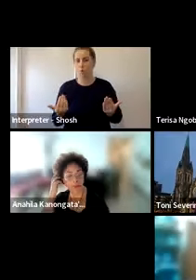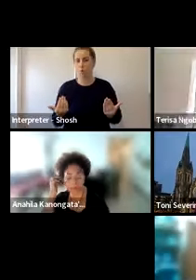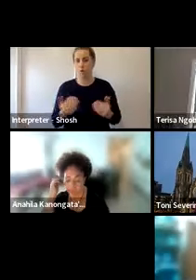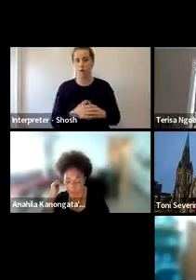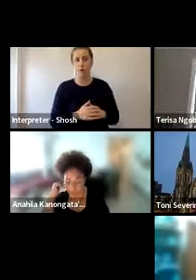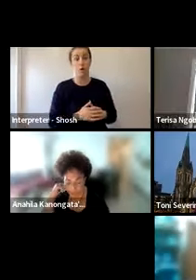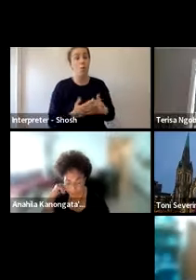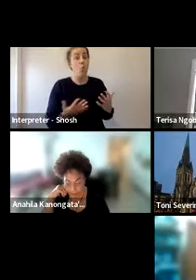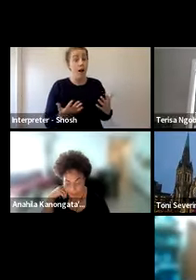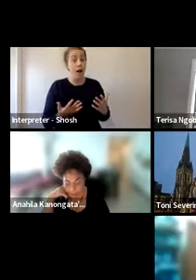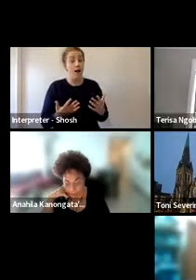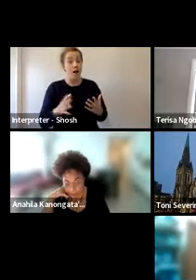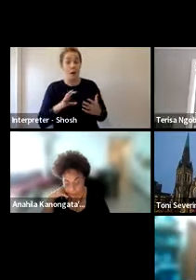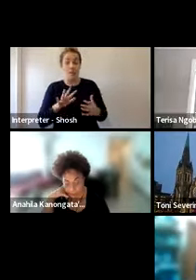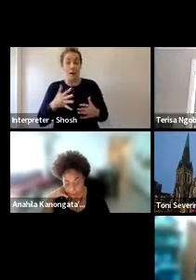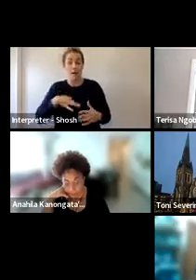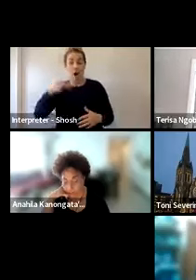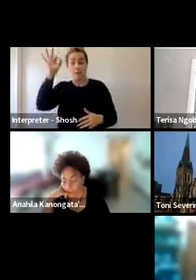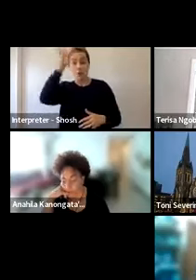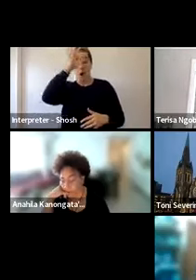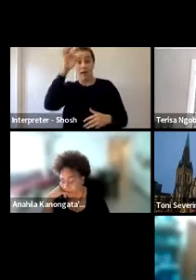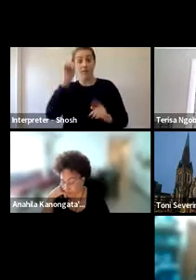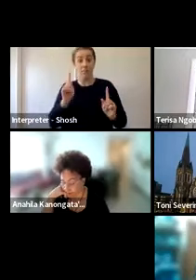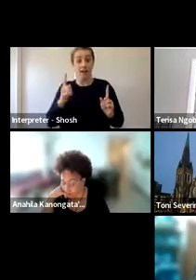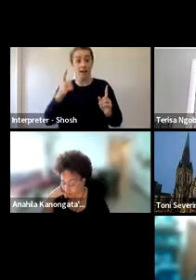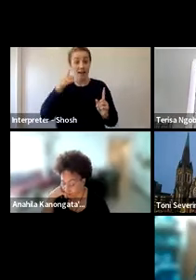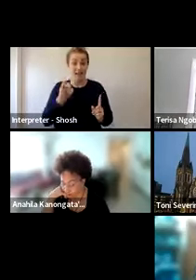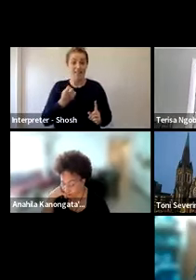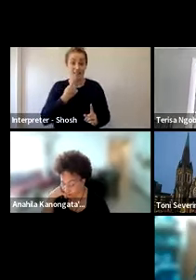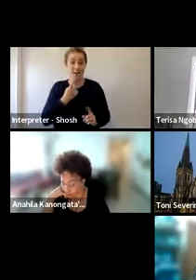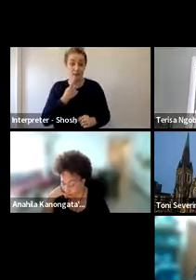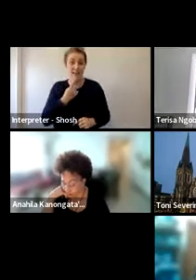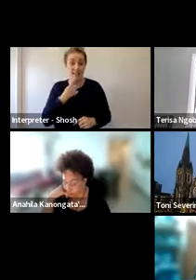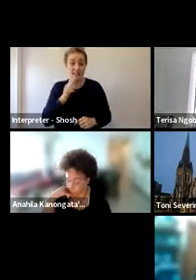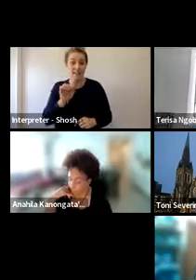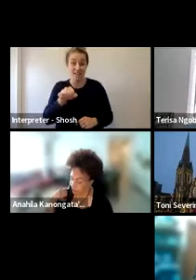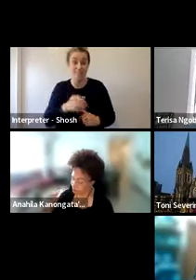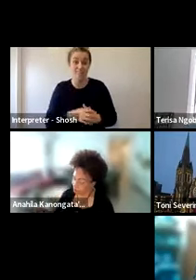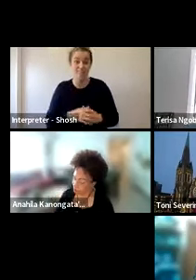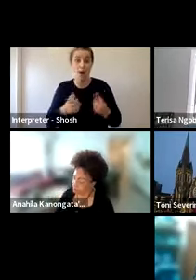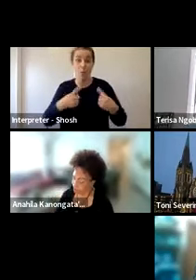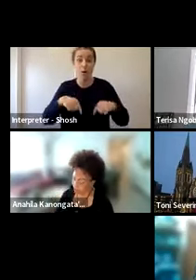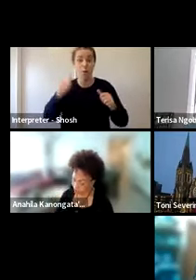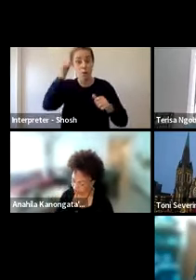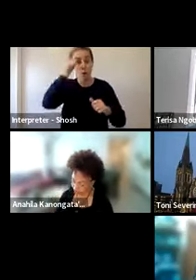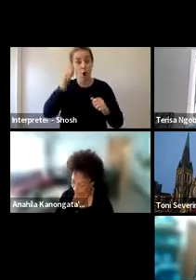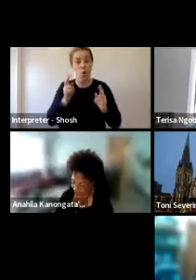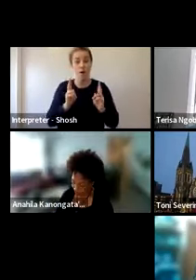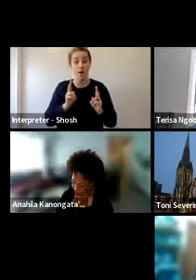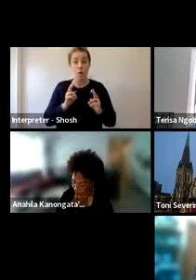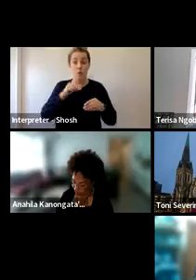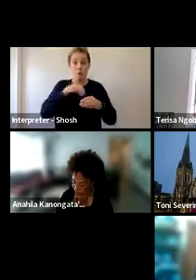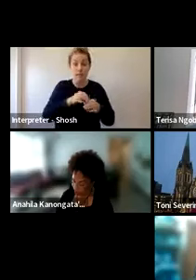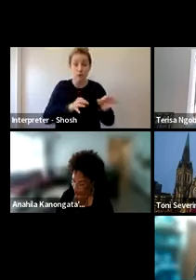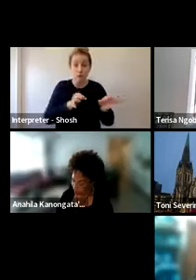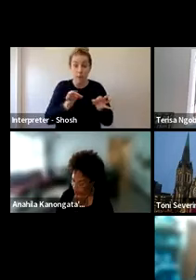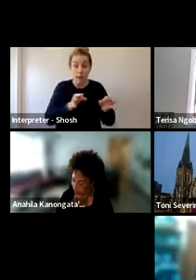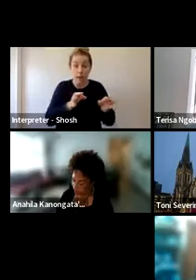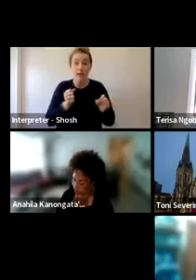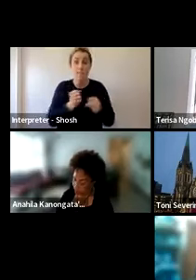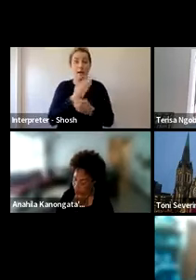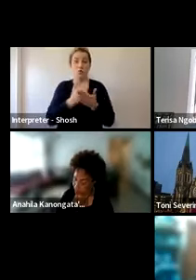Well, maybe naive, Jan, but I think it is very easy. I mean, we all know building it into the plan, making